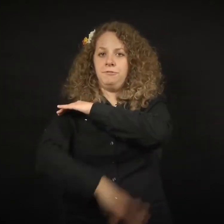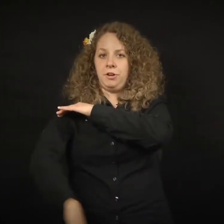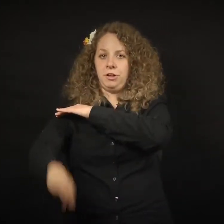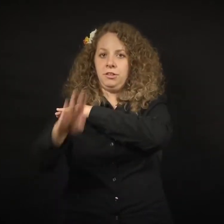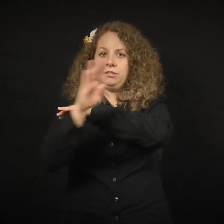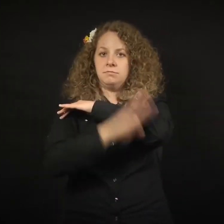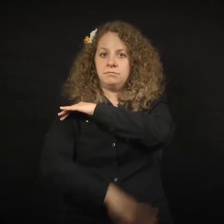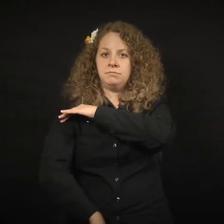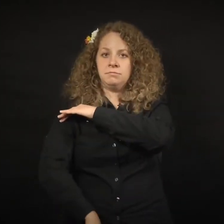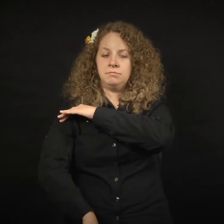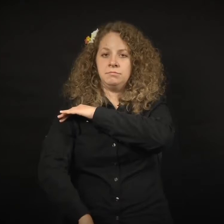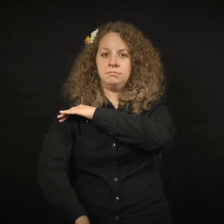Fall,